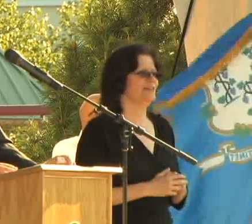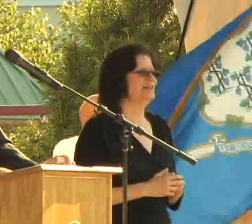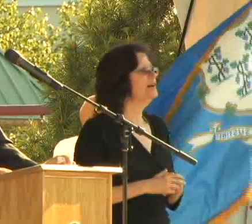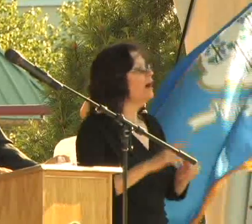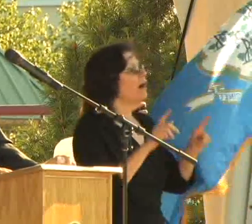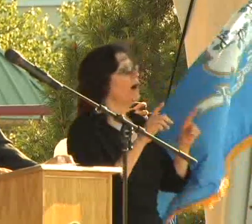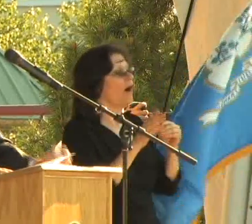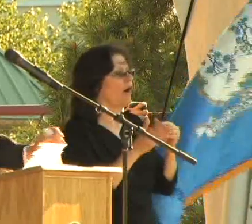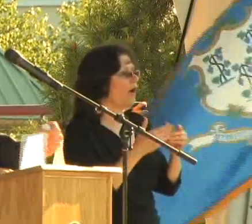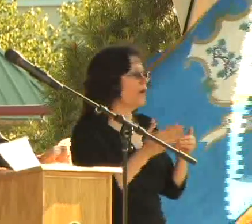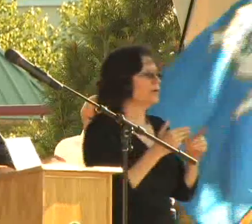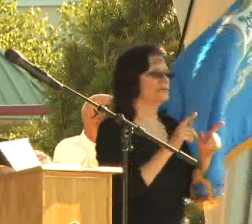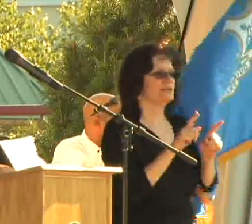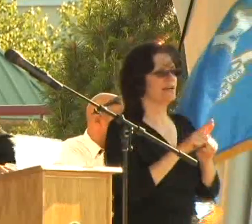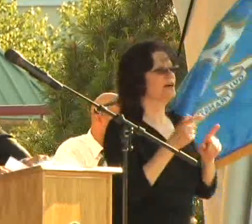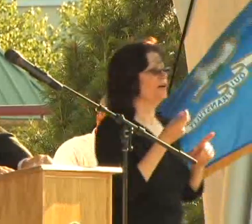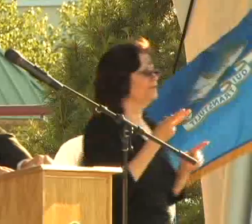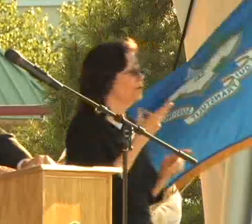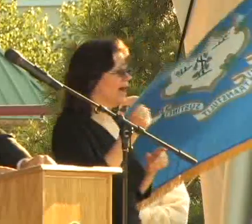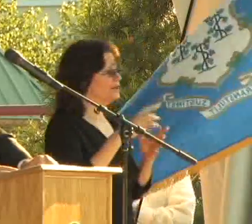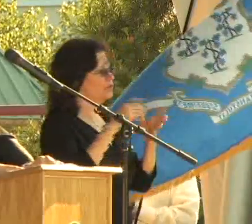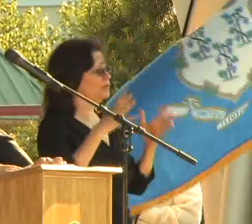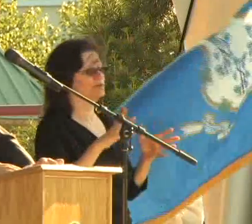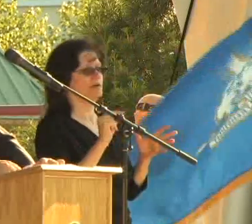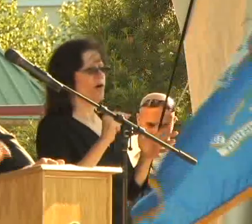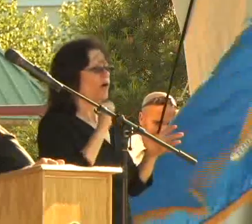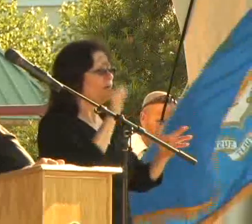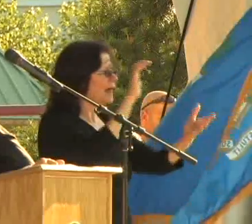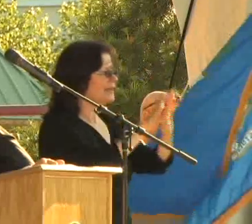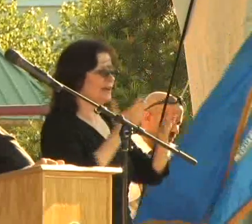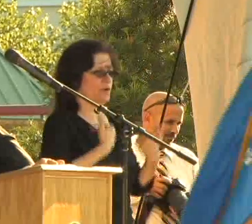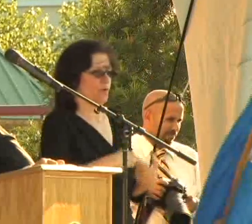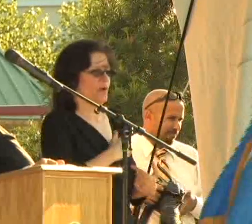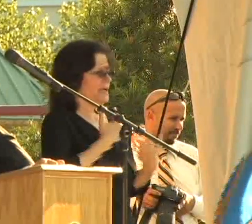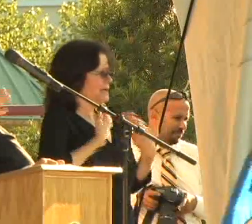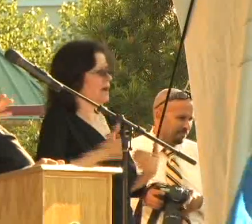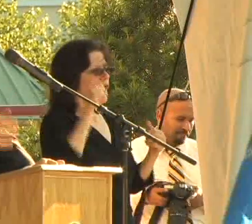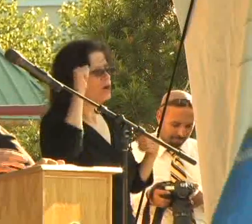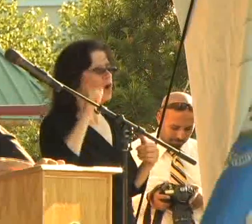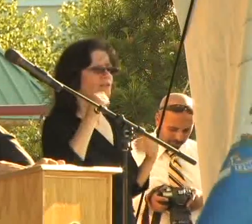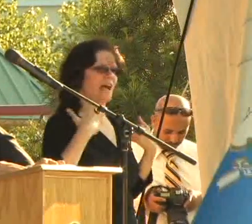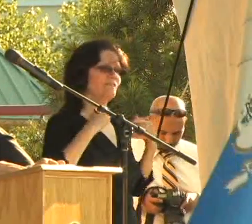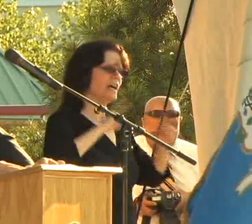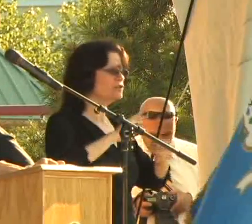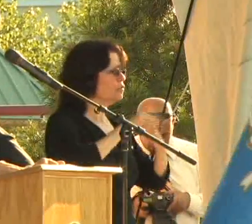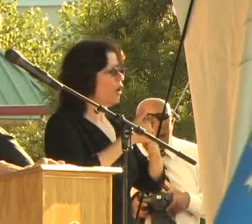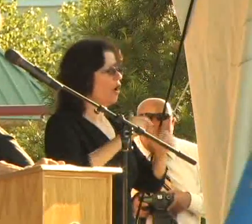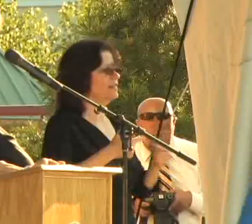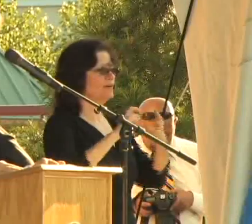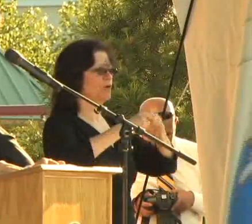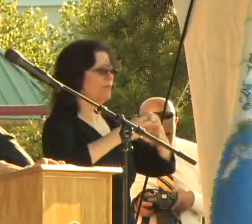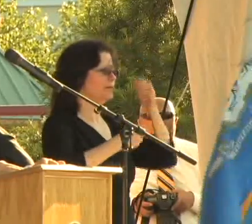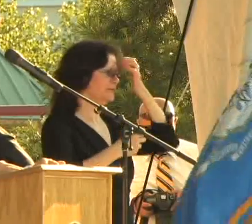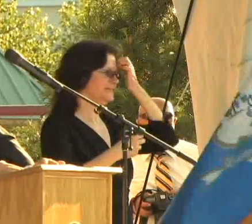It's almost as if you high school students no longer believe that we adults have the answers to all life's